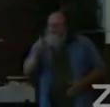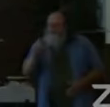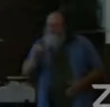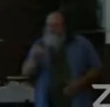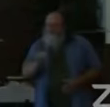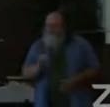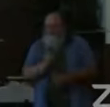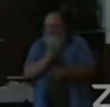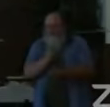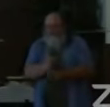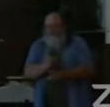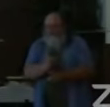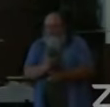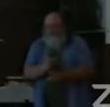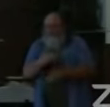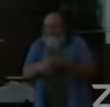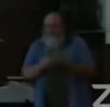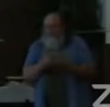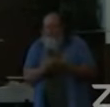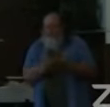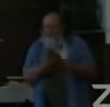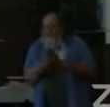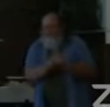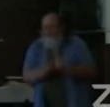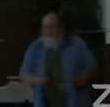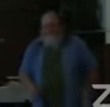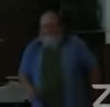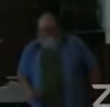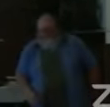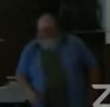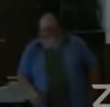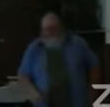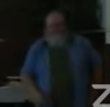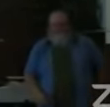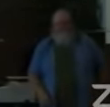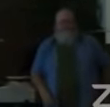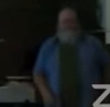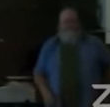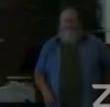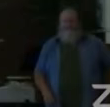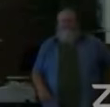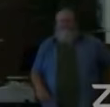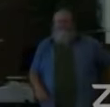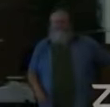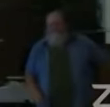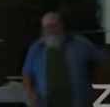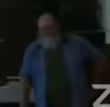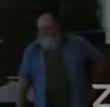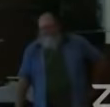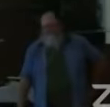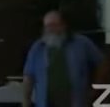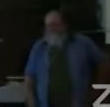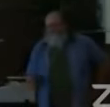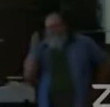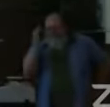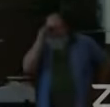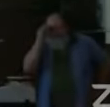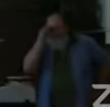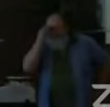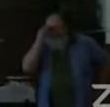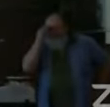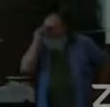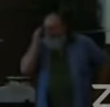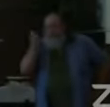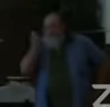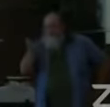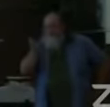And character builds our Christian faith. It prepares us for glory. And character, knowing we're becoming more and more like God wants us to be, gives